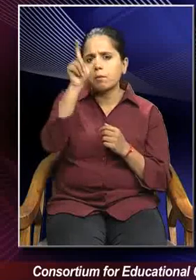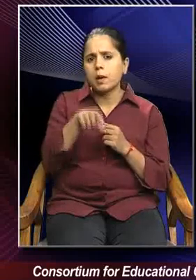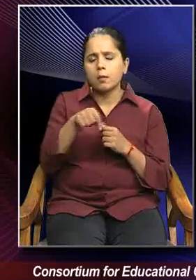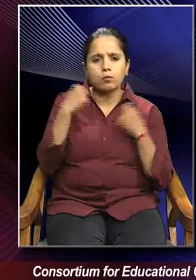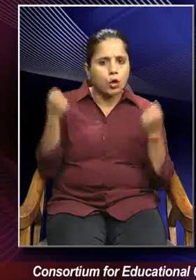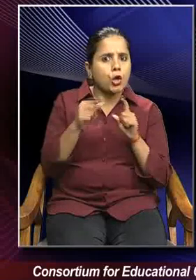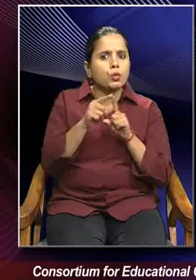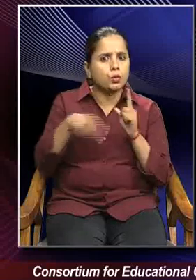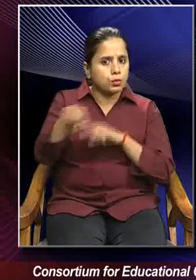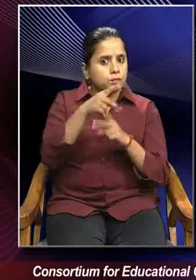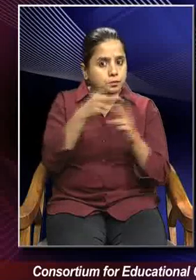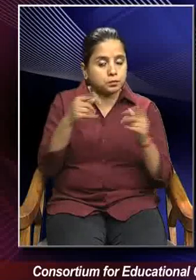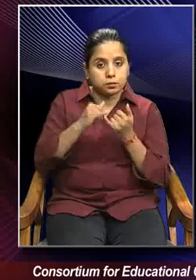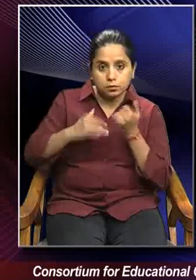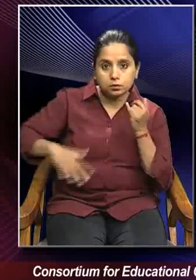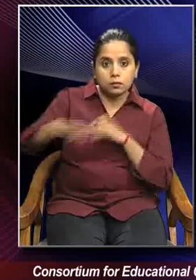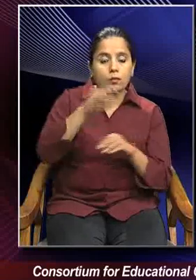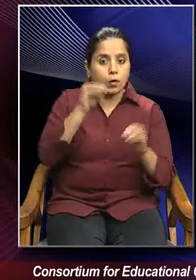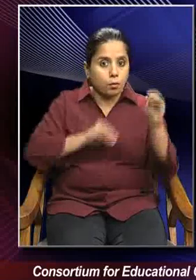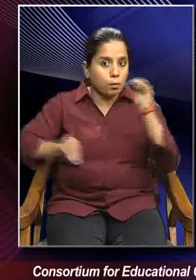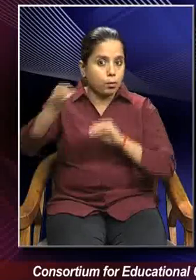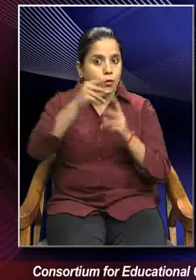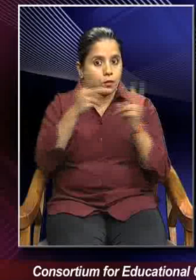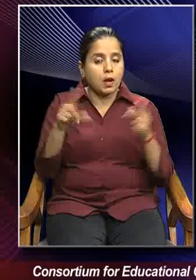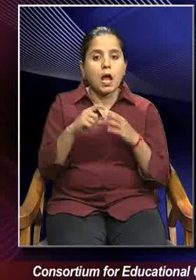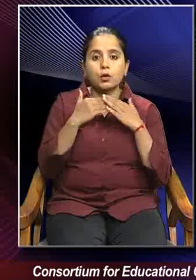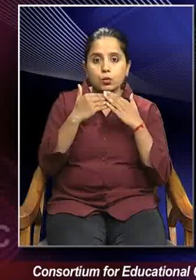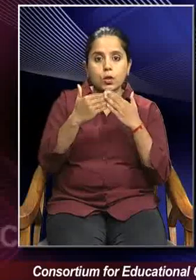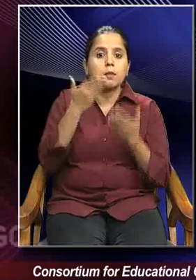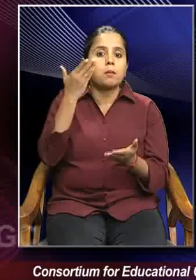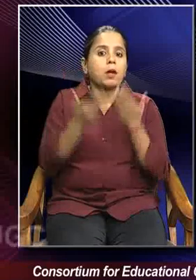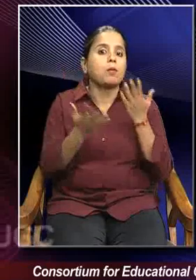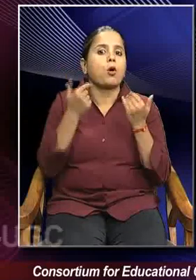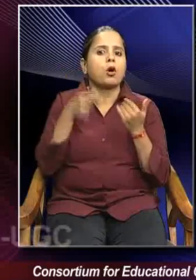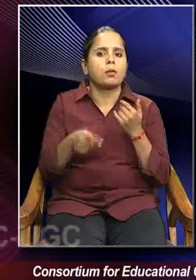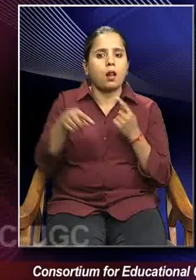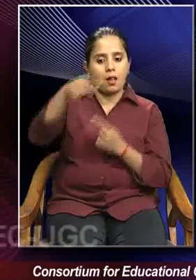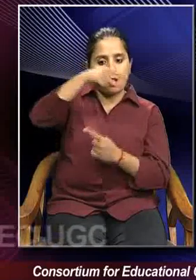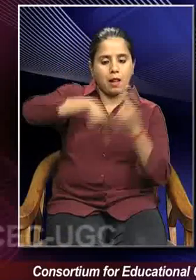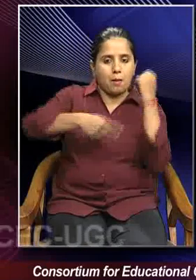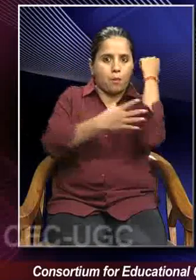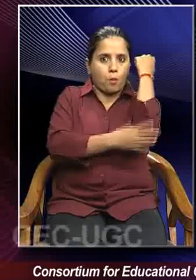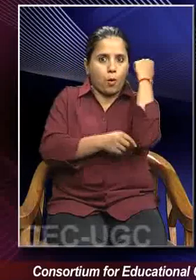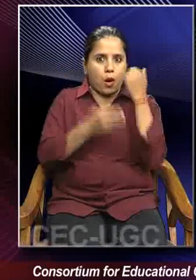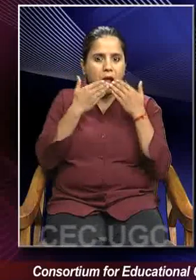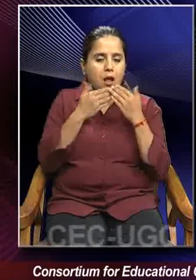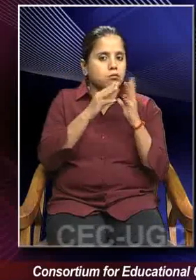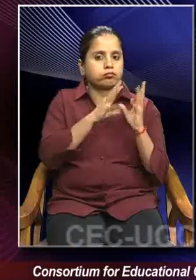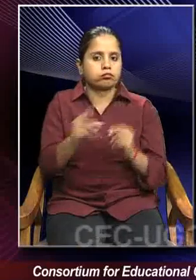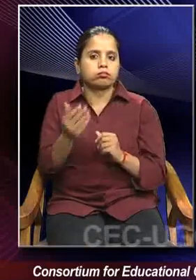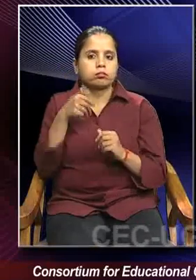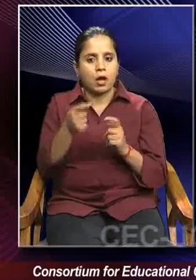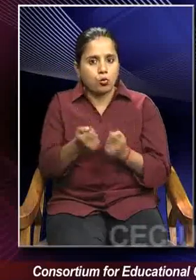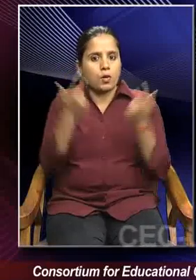action. The social mobility. Education may break the cycle of poverty, provide